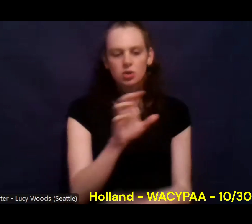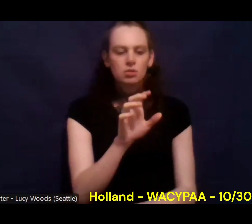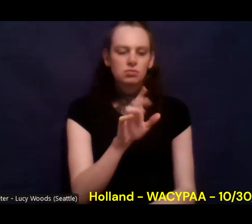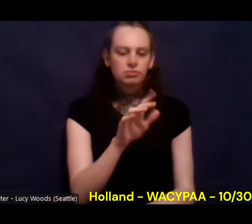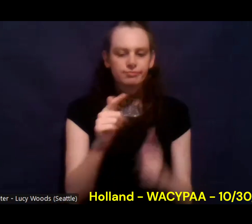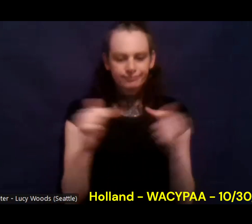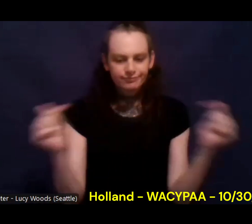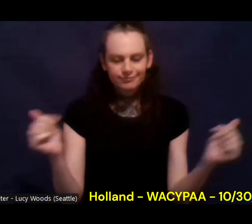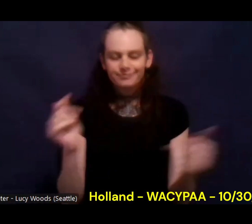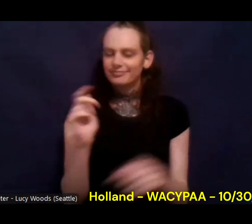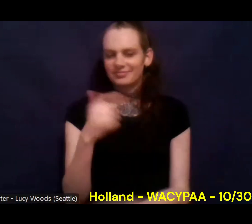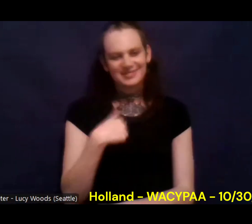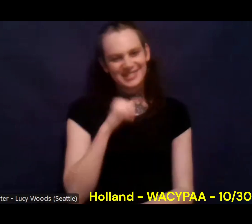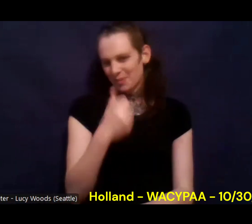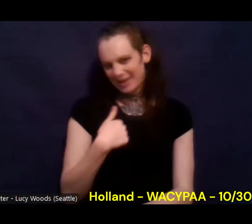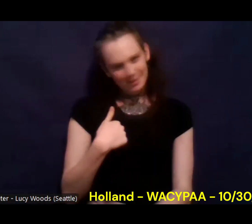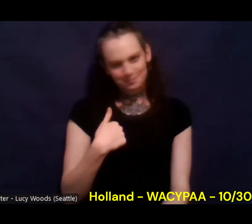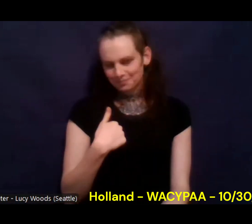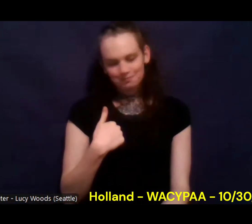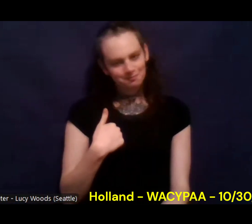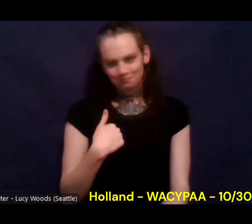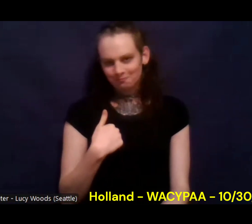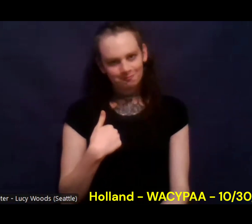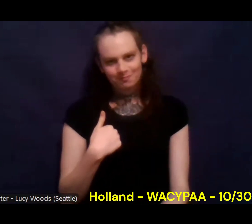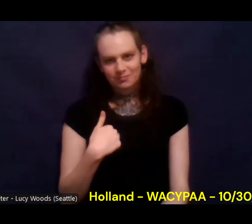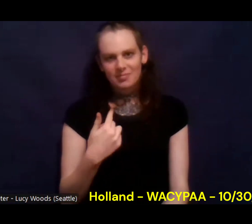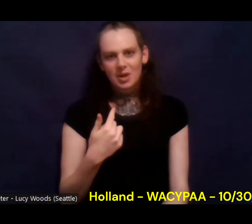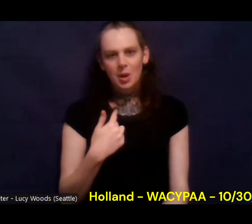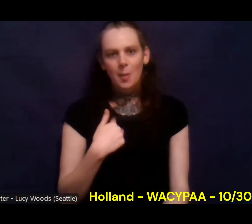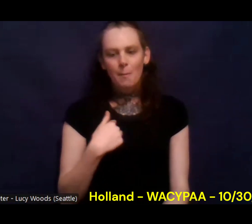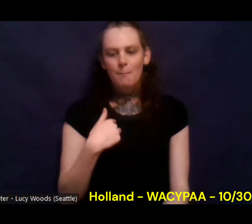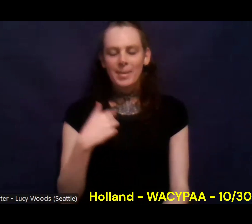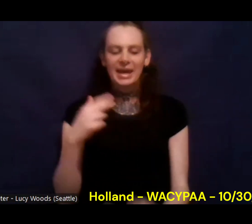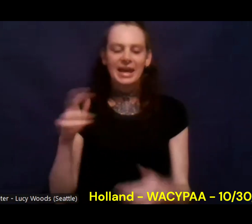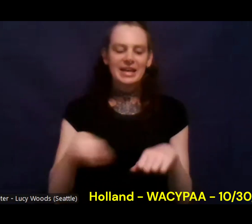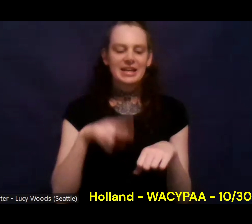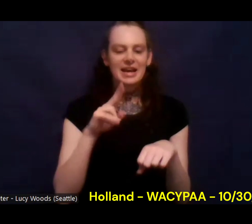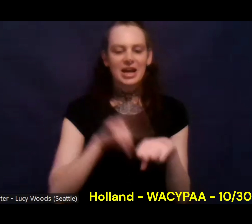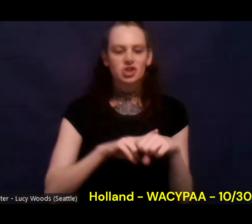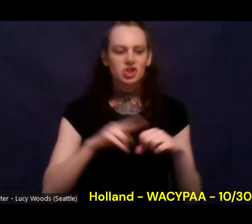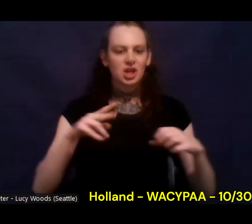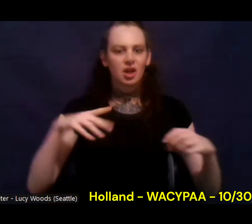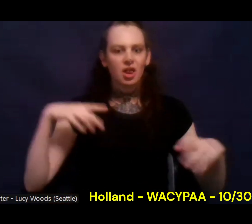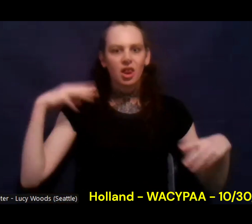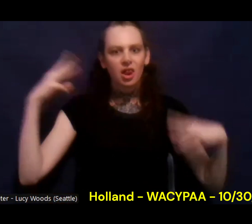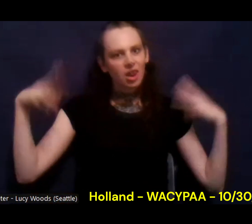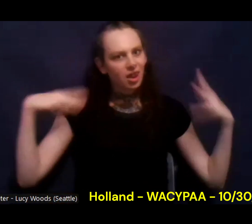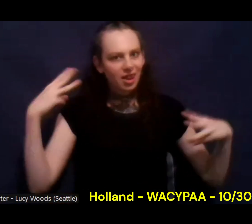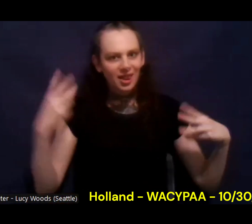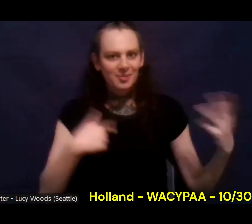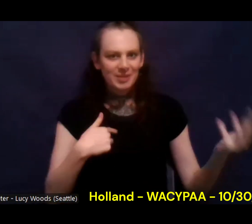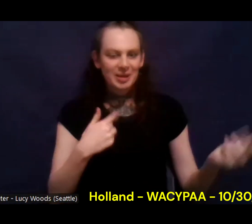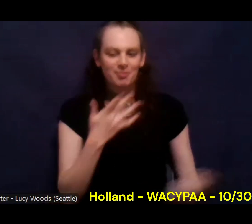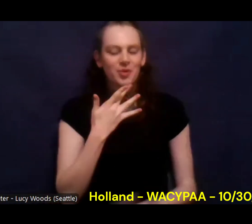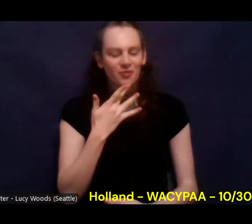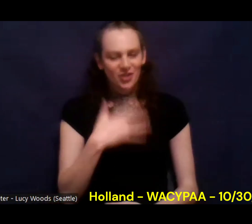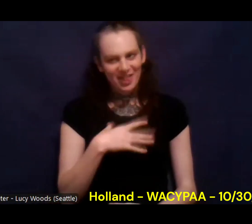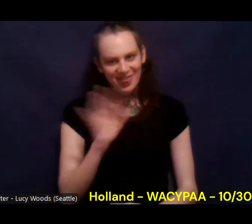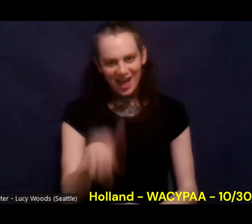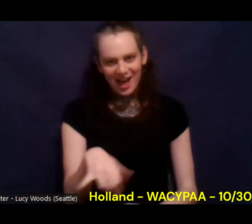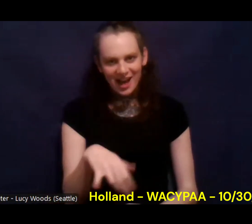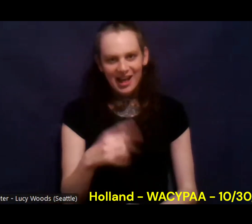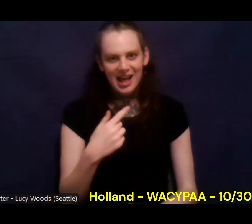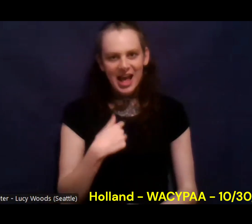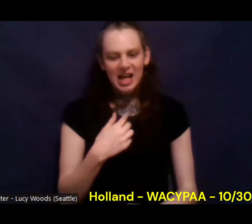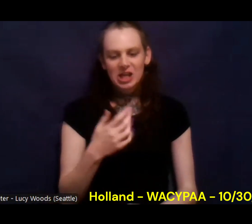not my story. I am very unhinged naturally. And I like to be unhinged and I don't really like to